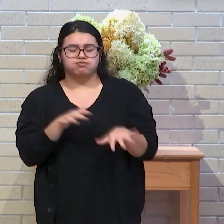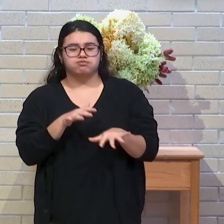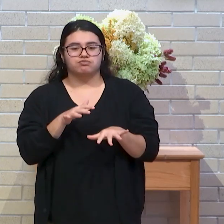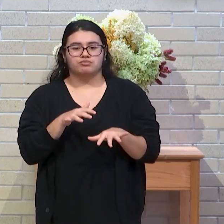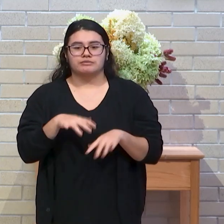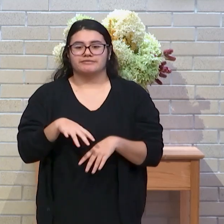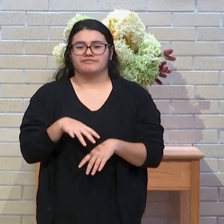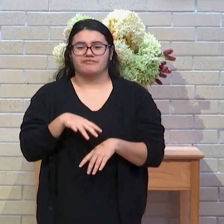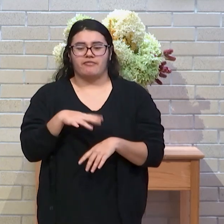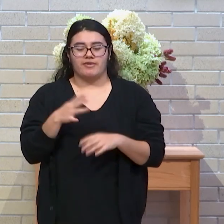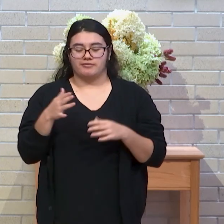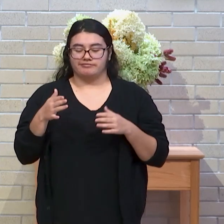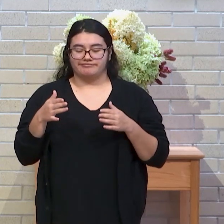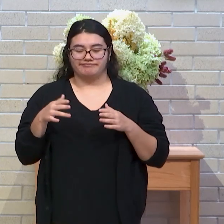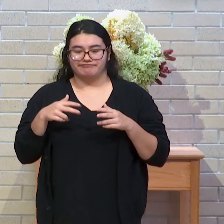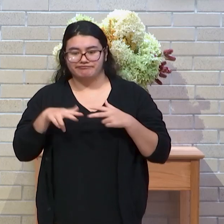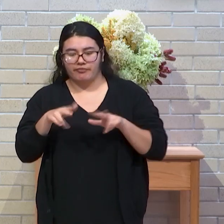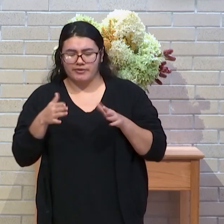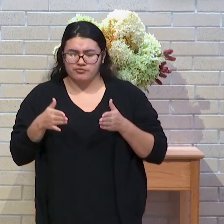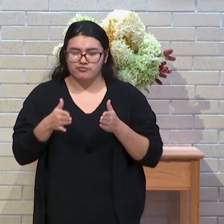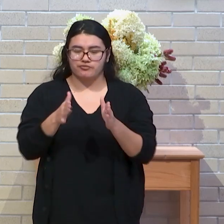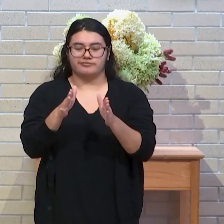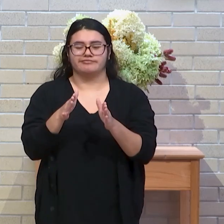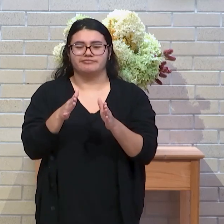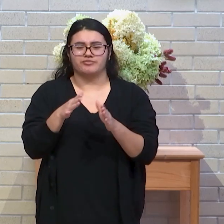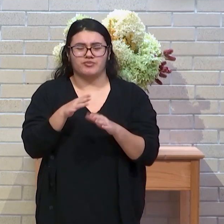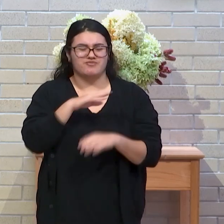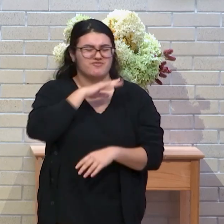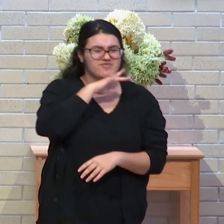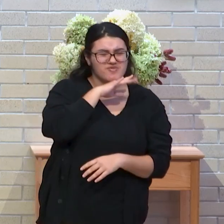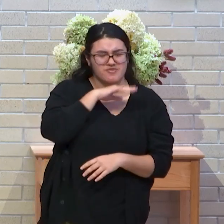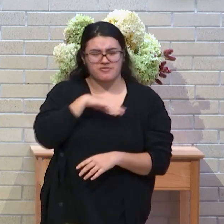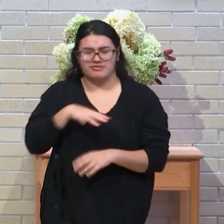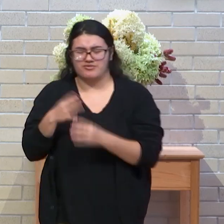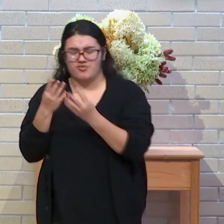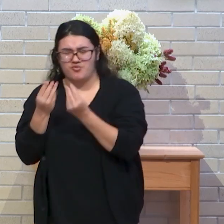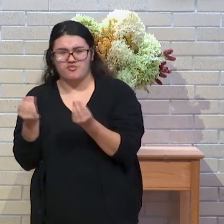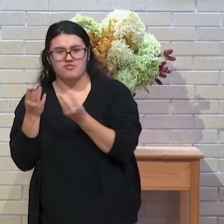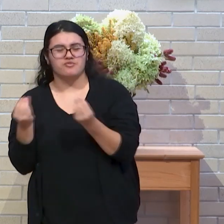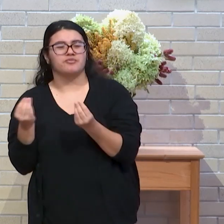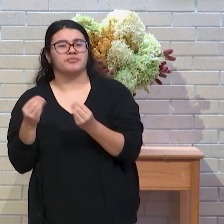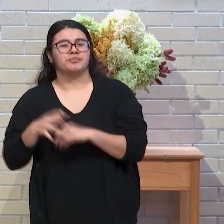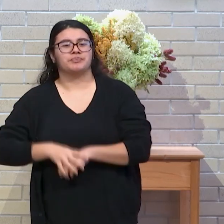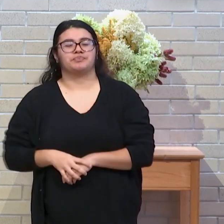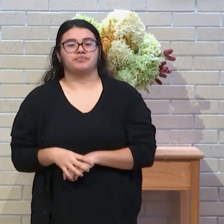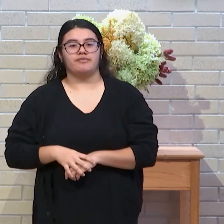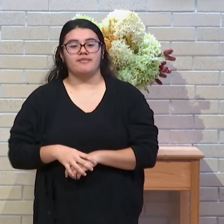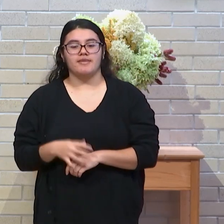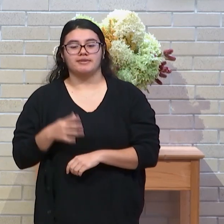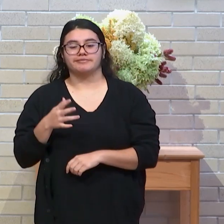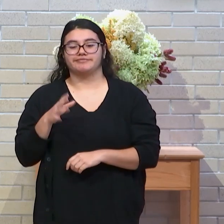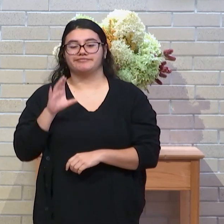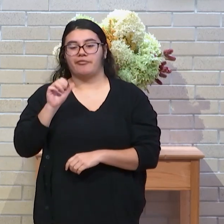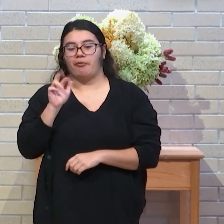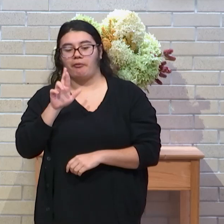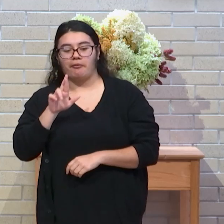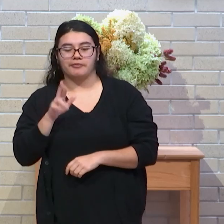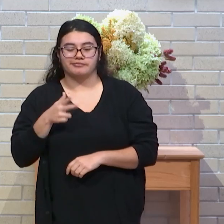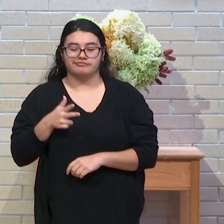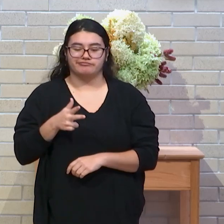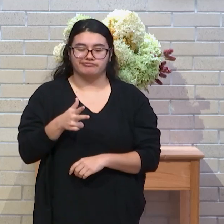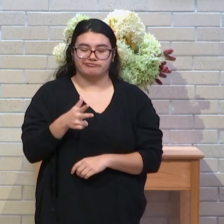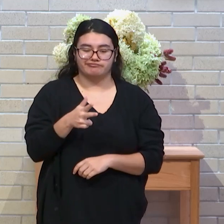muddy. In fact, it was close to cars, which probably should have said something in itself, but somehow our motorcycle was an